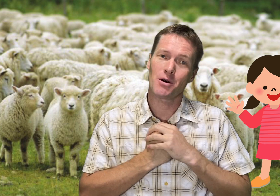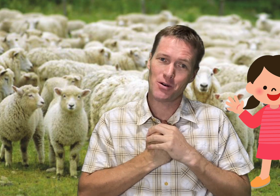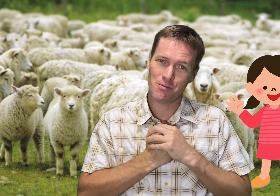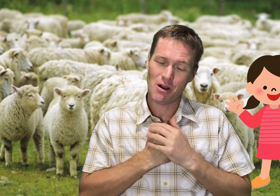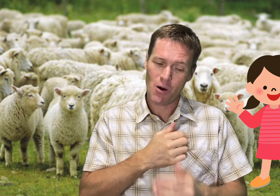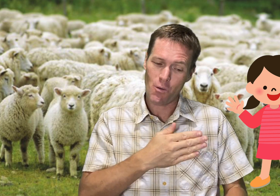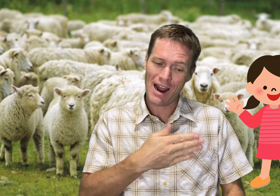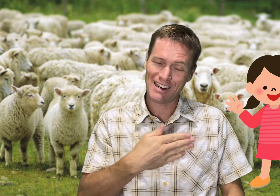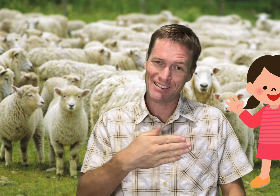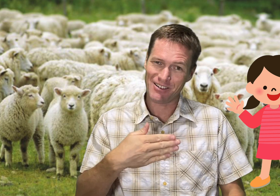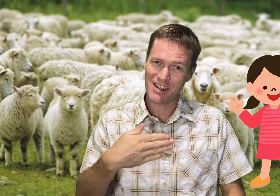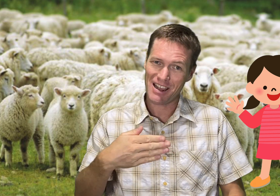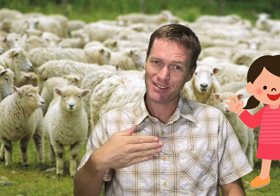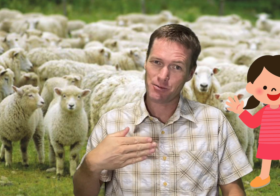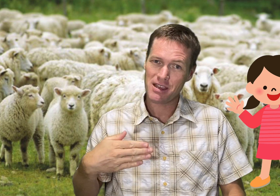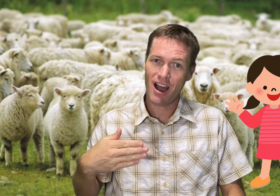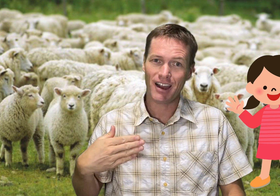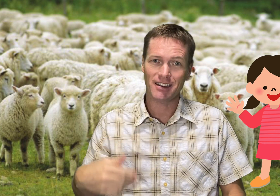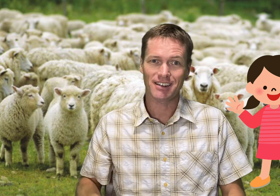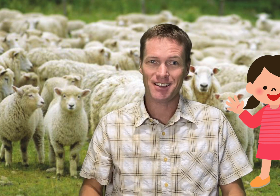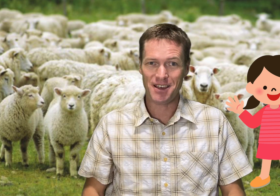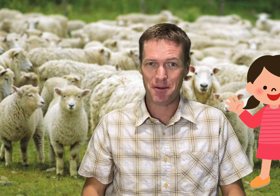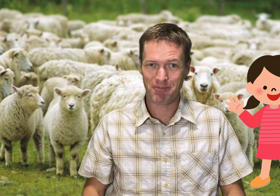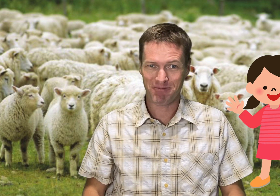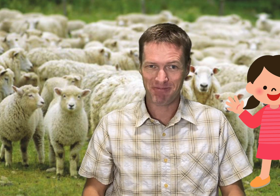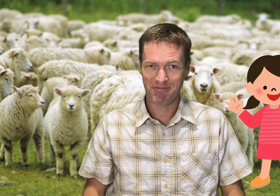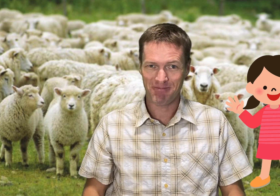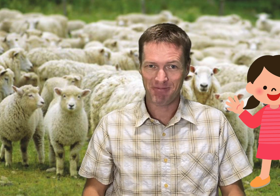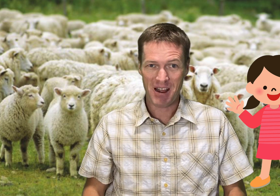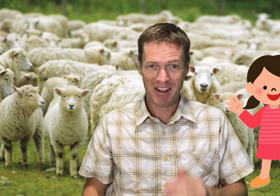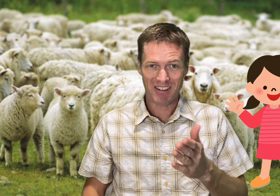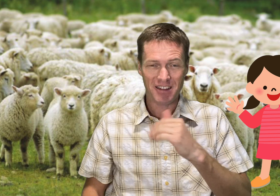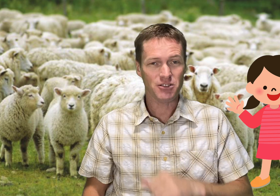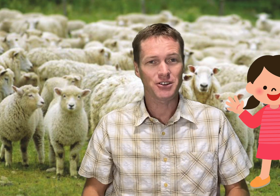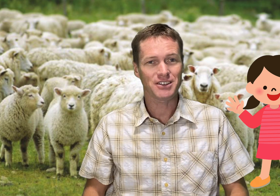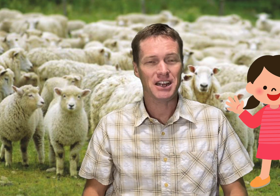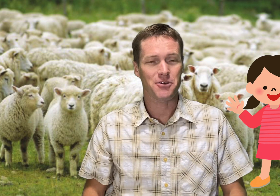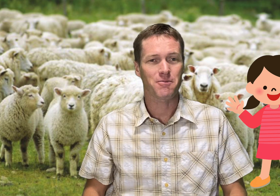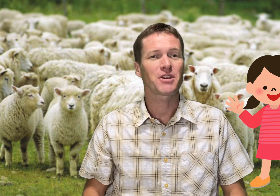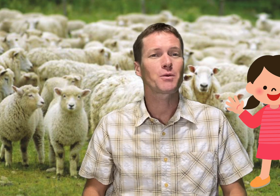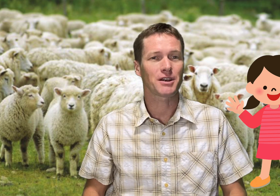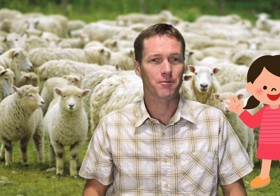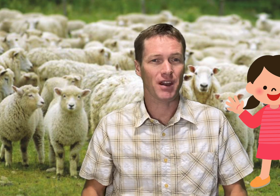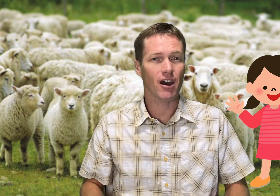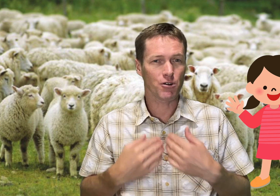home, wagging their tails behind them. Let's learn it together. Here we go. I'll go